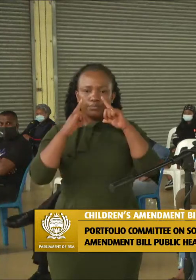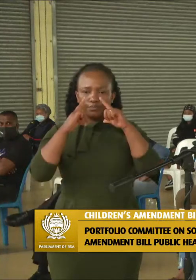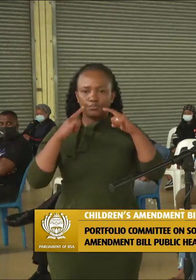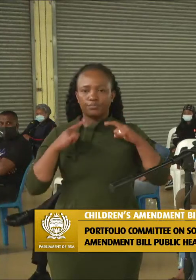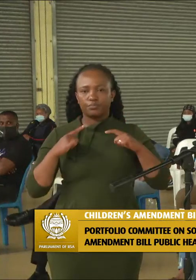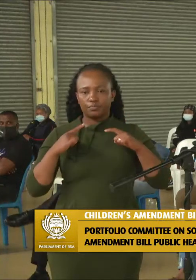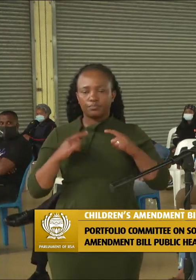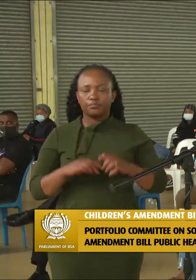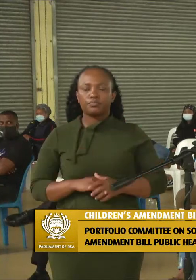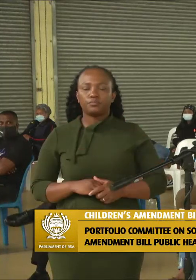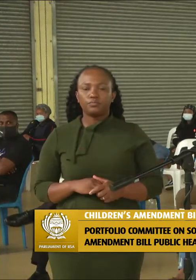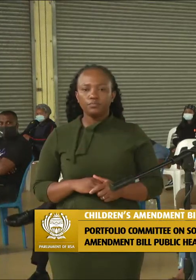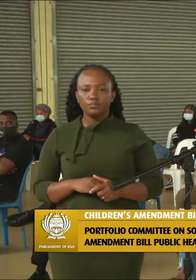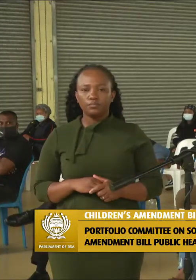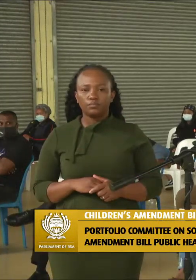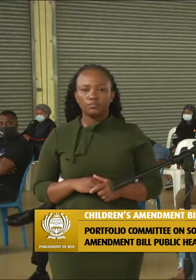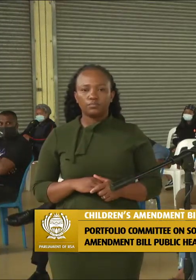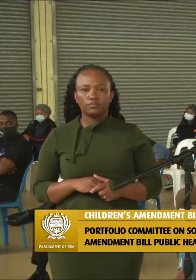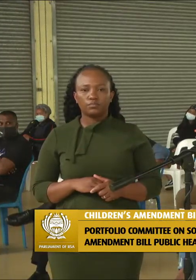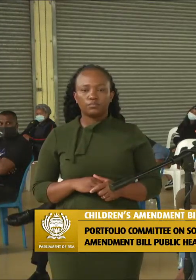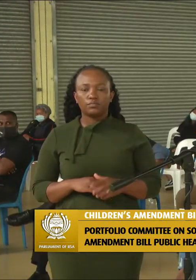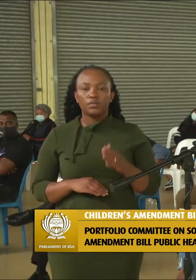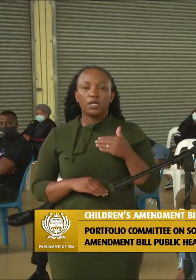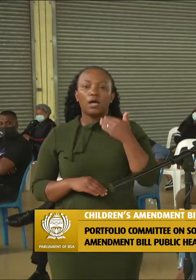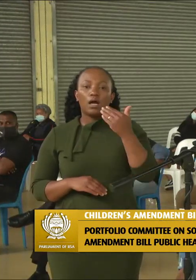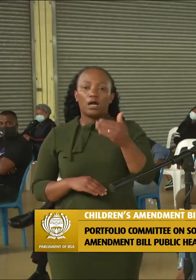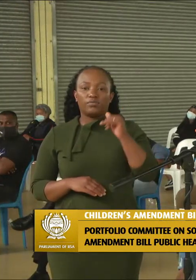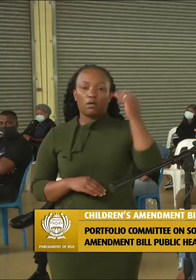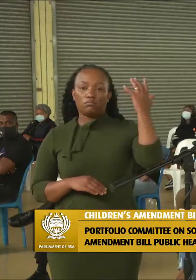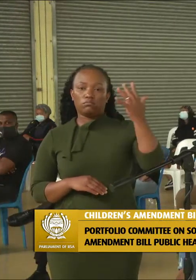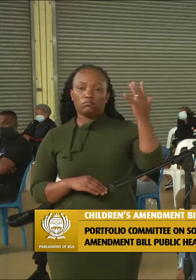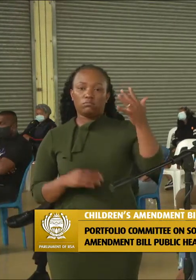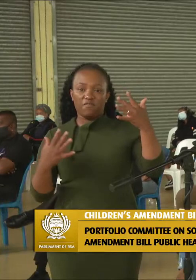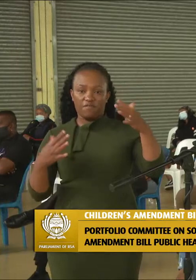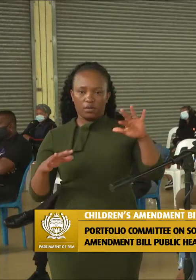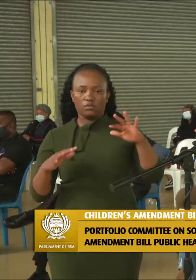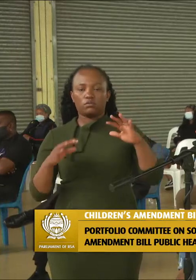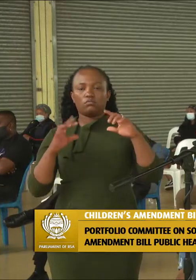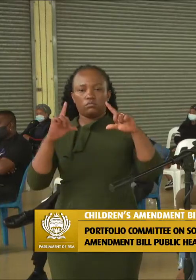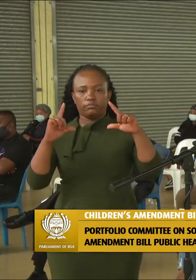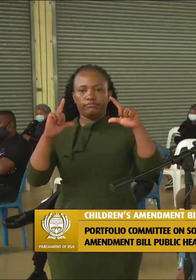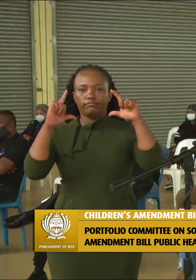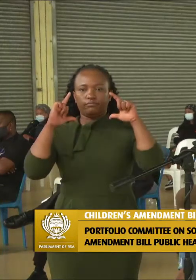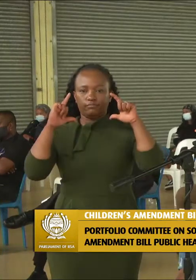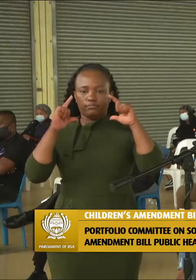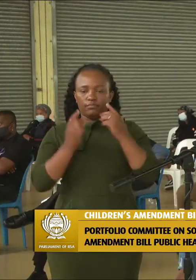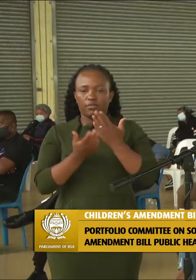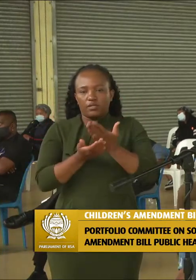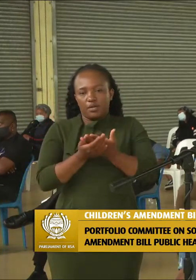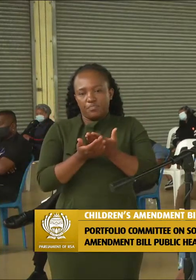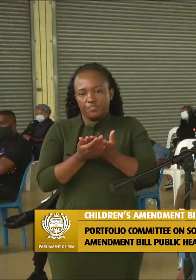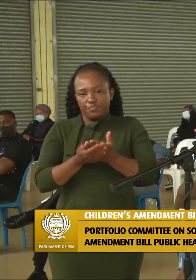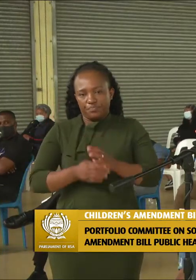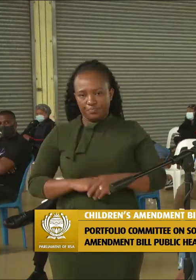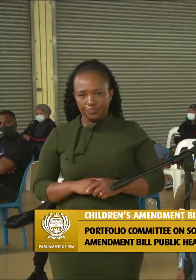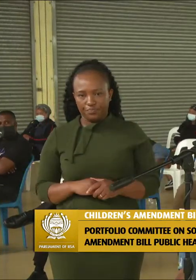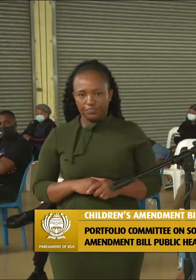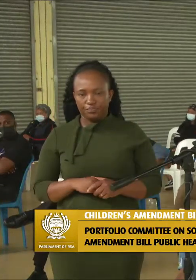Please, and then Sibusiso. ubuye uyifake mawuceda uthetha. Remove your mask. You will put it on after you have